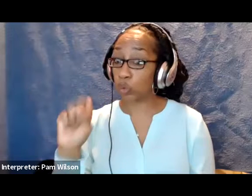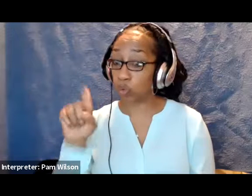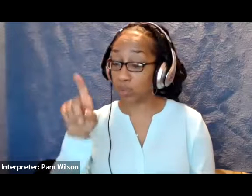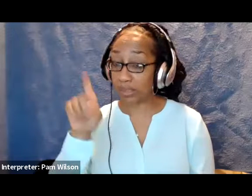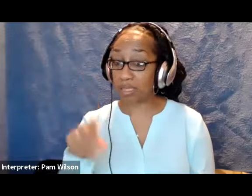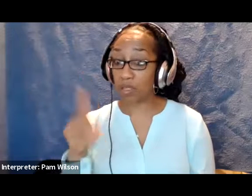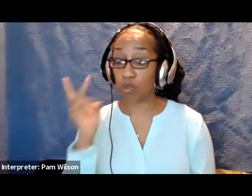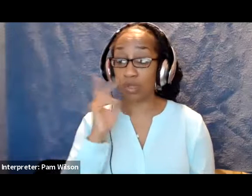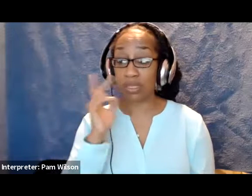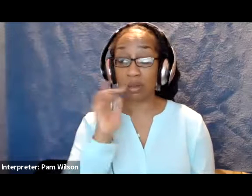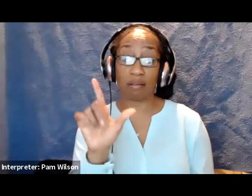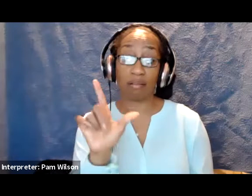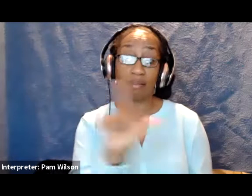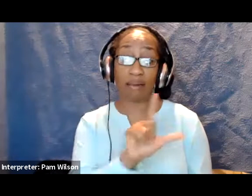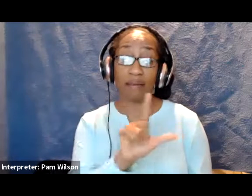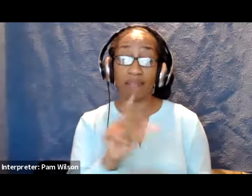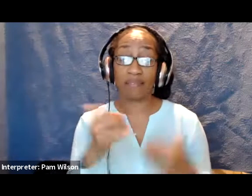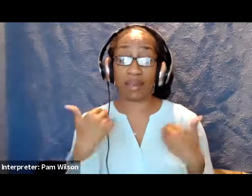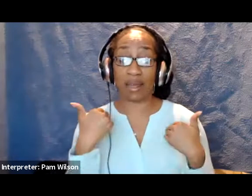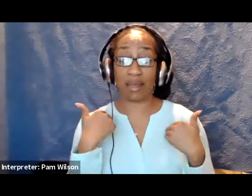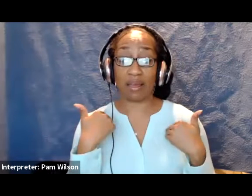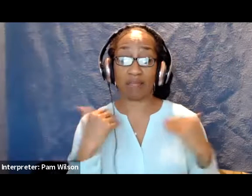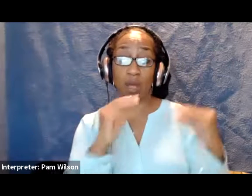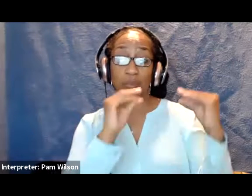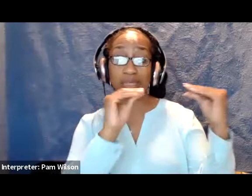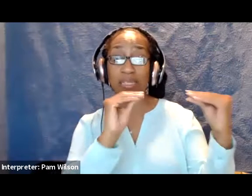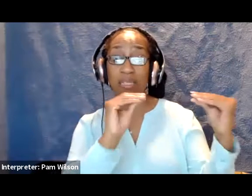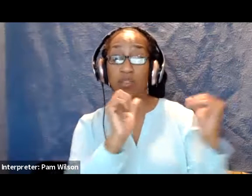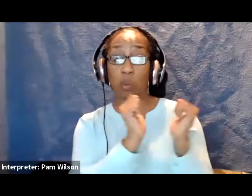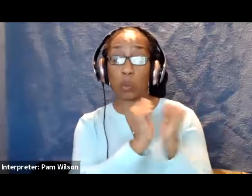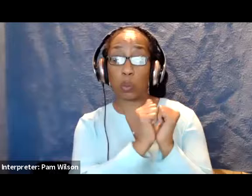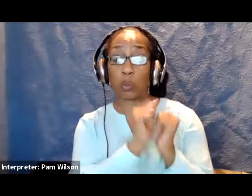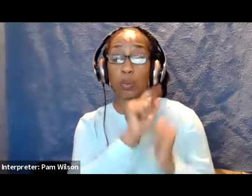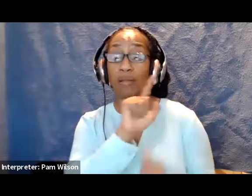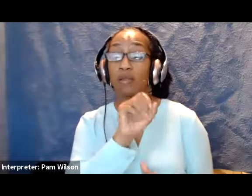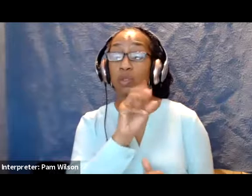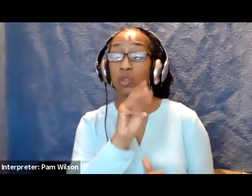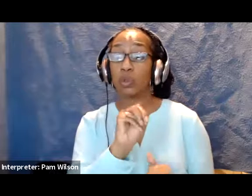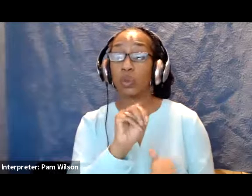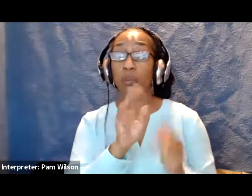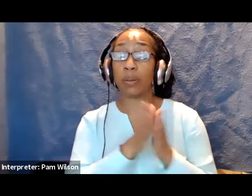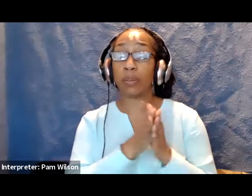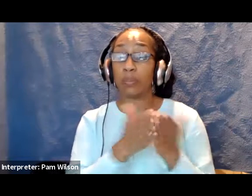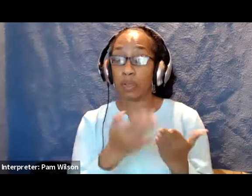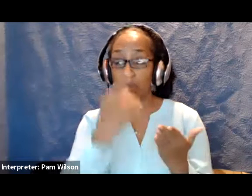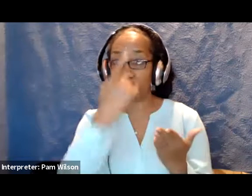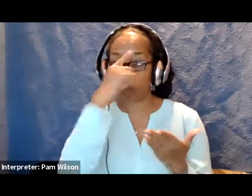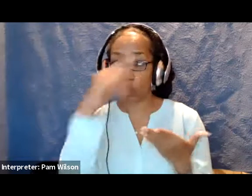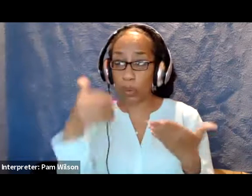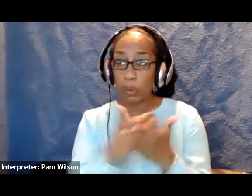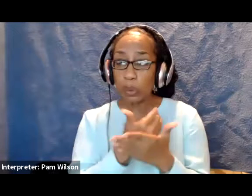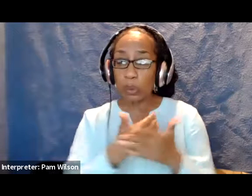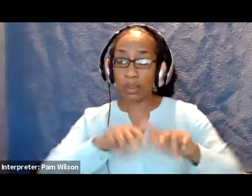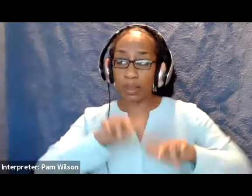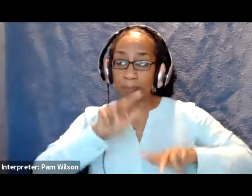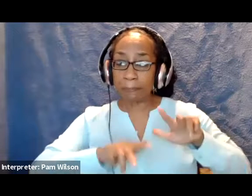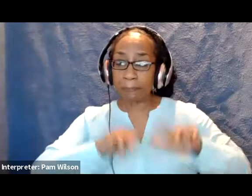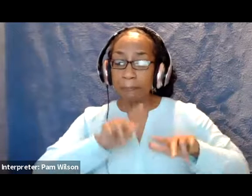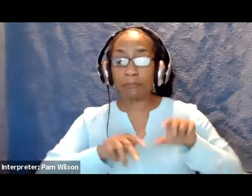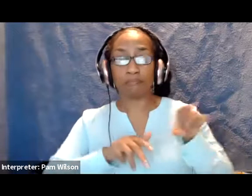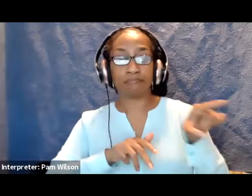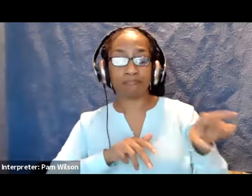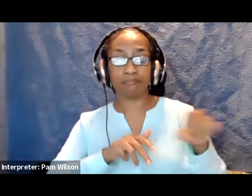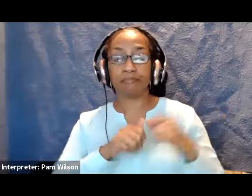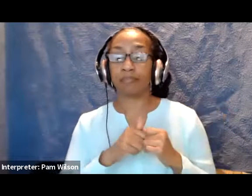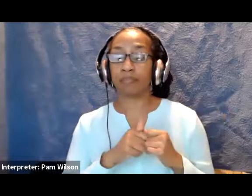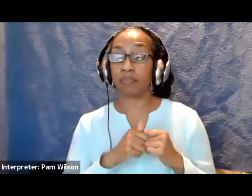left-hand corner, I have a Teaching with Zoom book, a guide for complete beginners. But the reason I did this